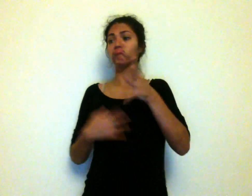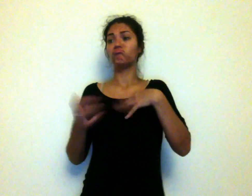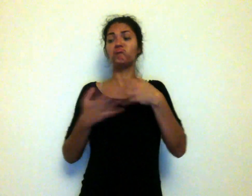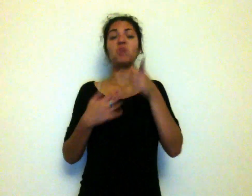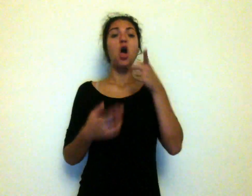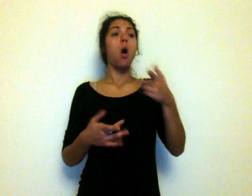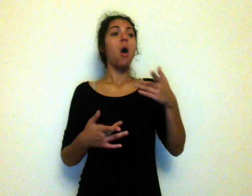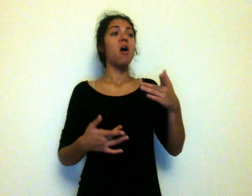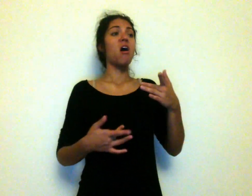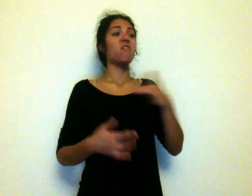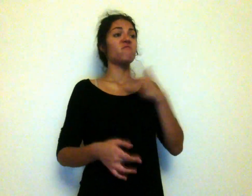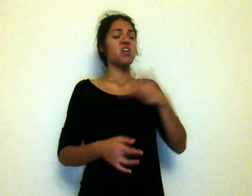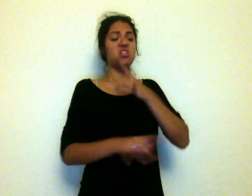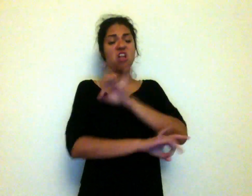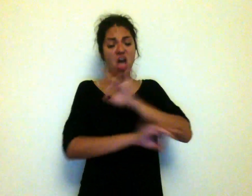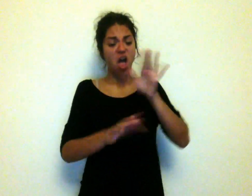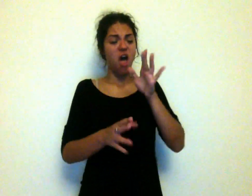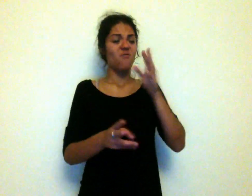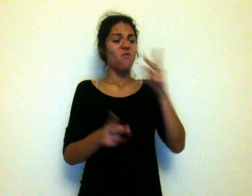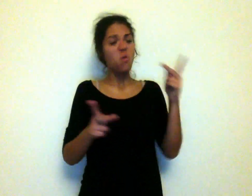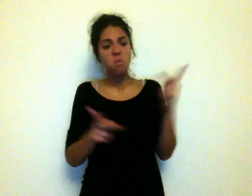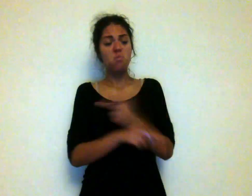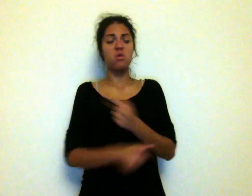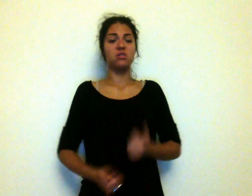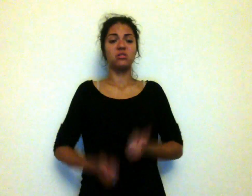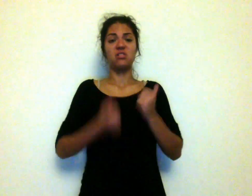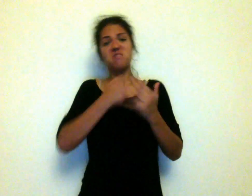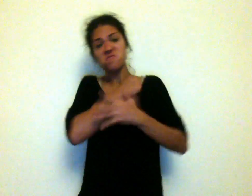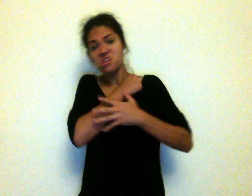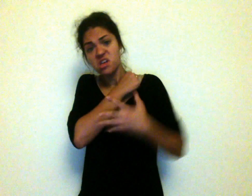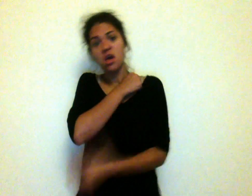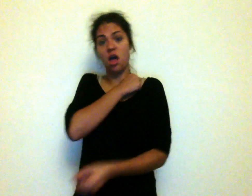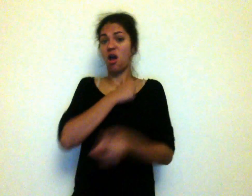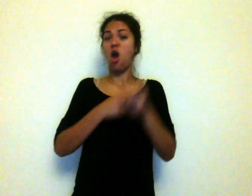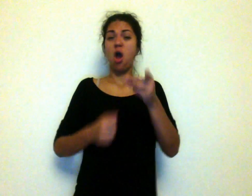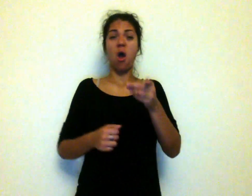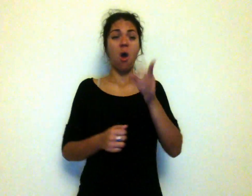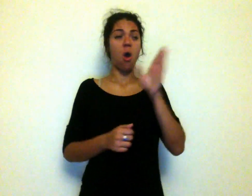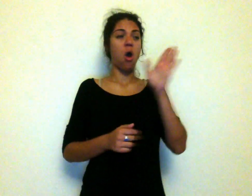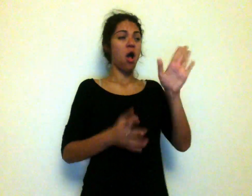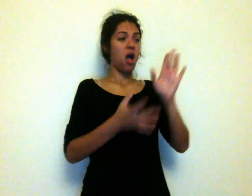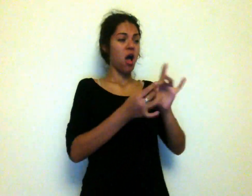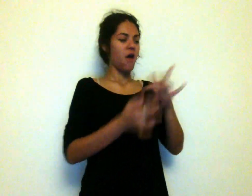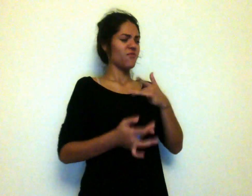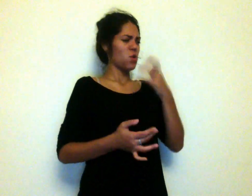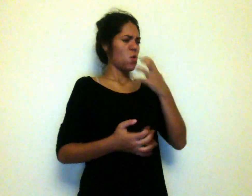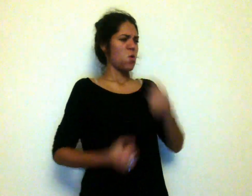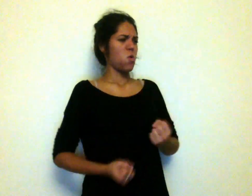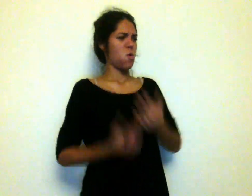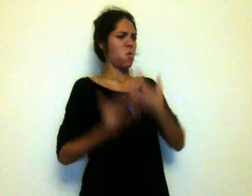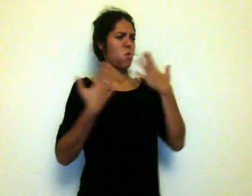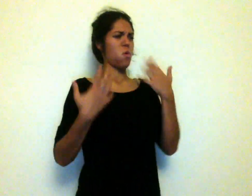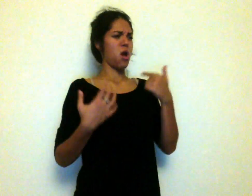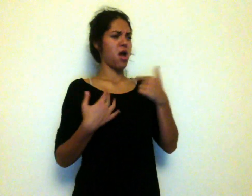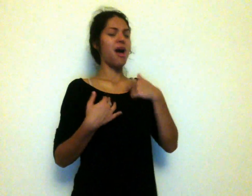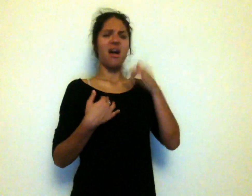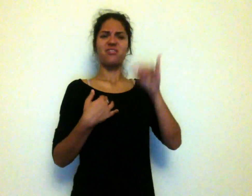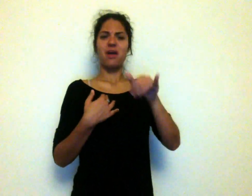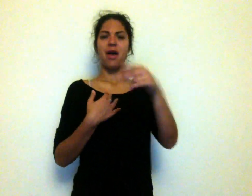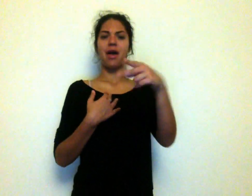Calcutta have that sense of joy, delivered from this misery, seeing life as an opportunity. That's Hindu philosophy. They